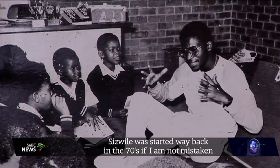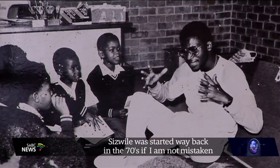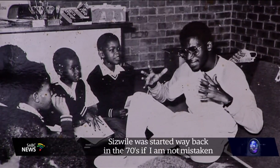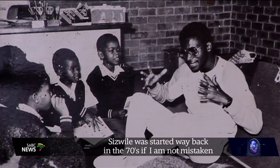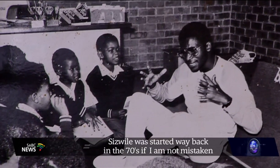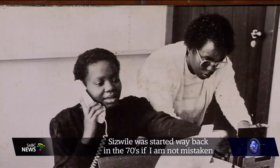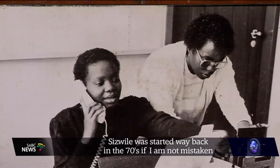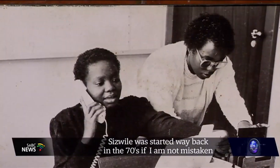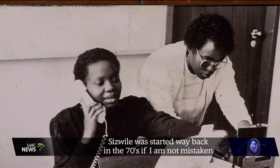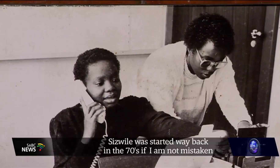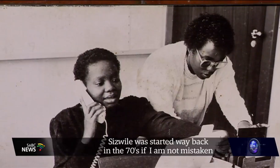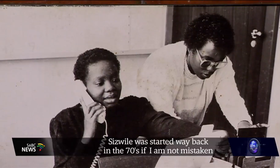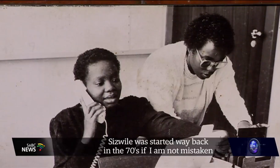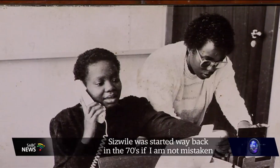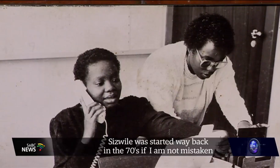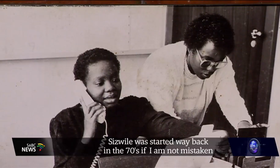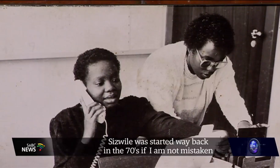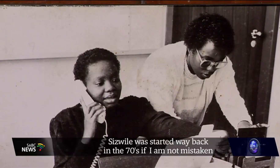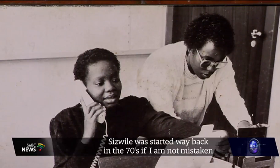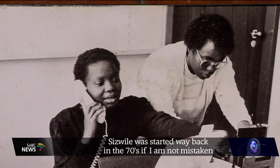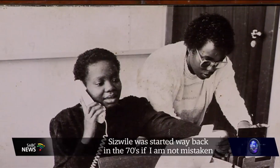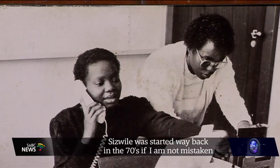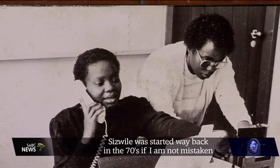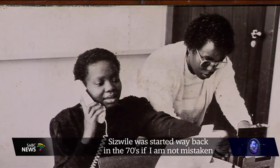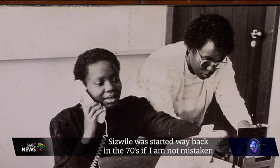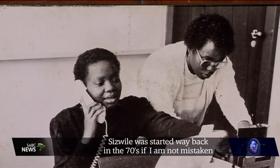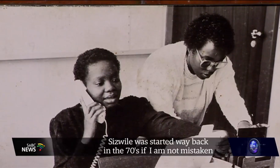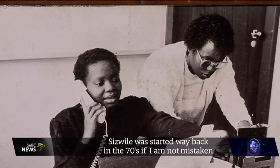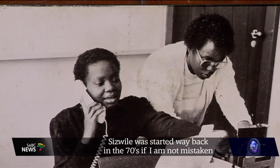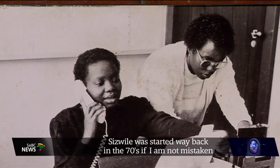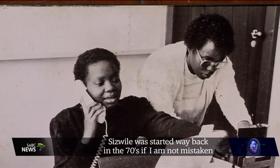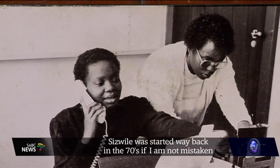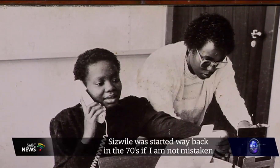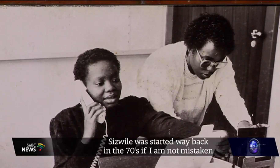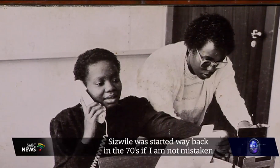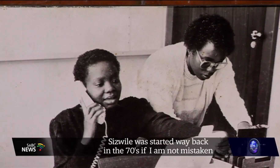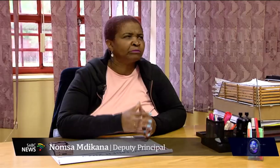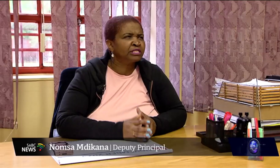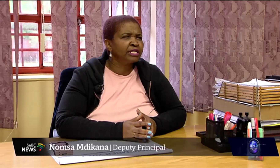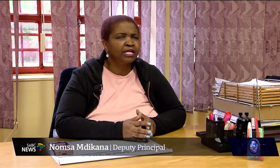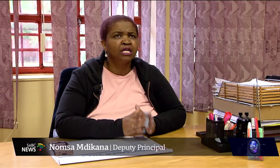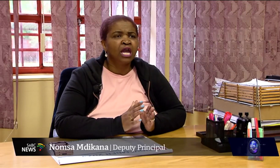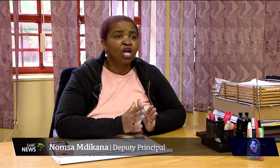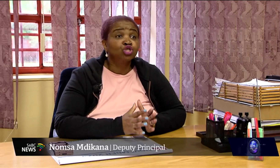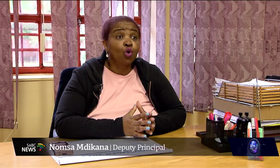Isizwile iqale way back in 70s, late 70s if I'm not mistaken,